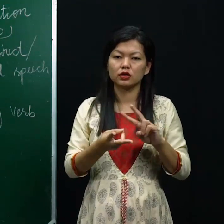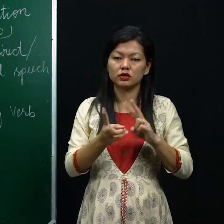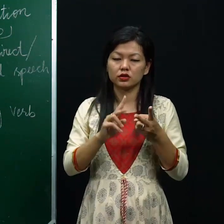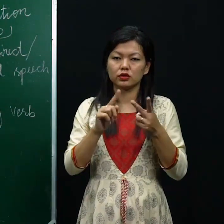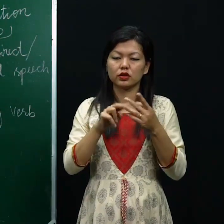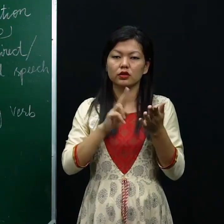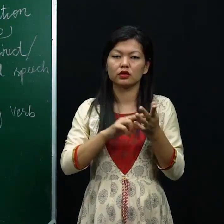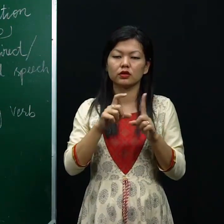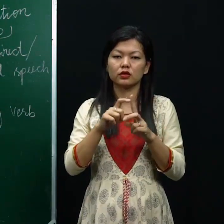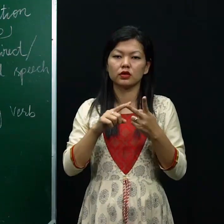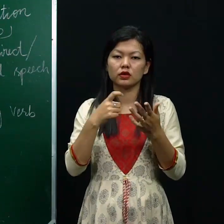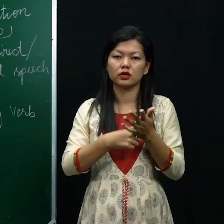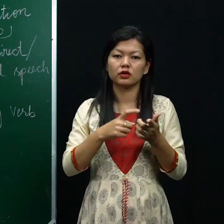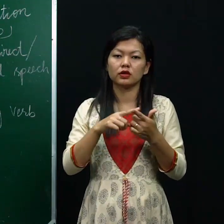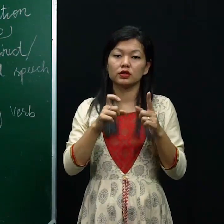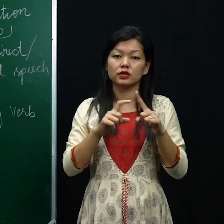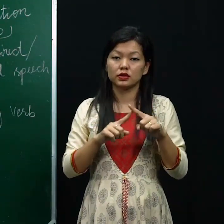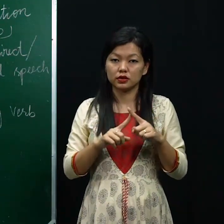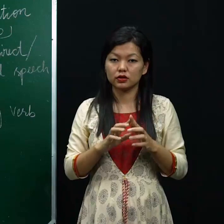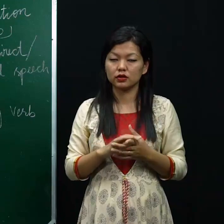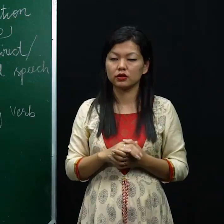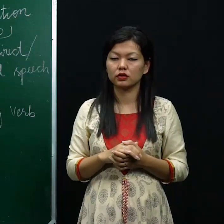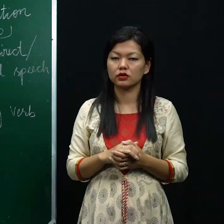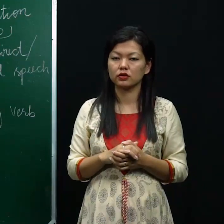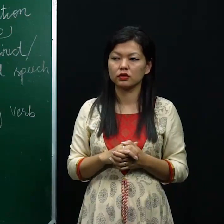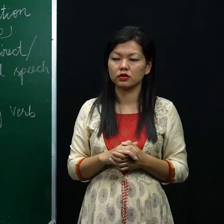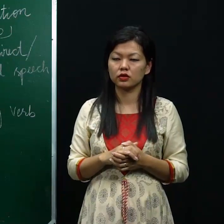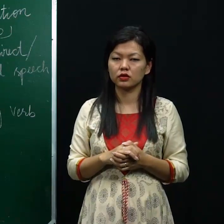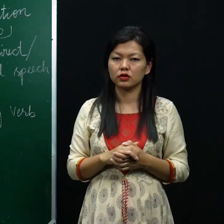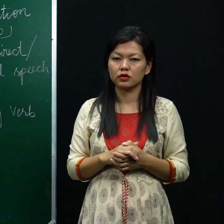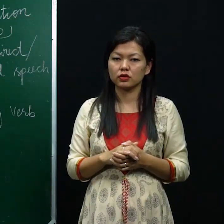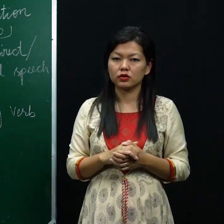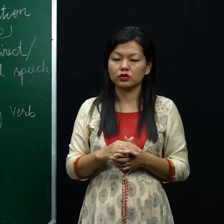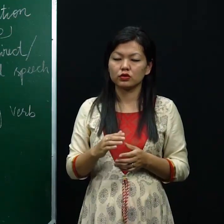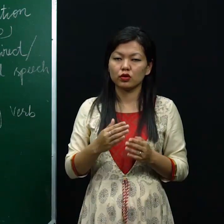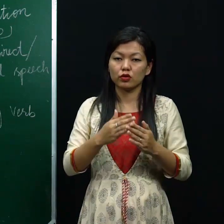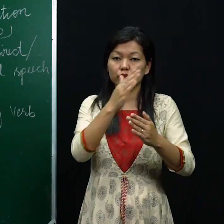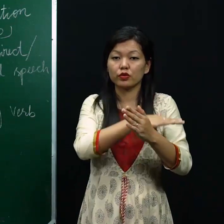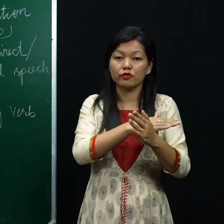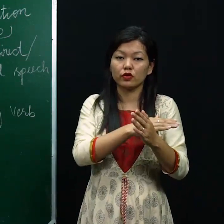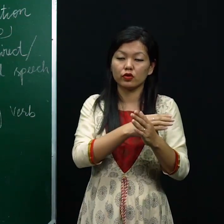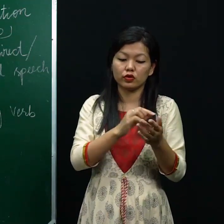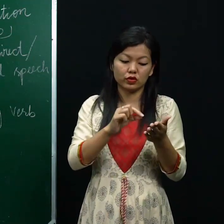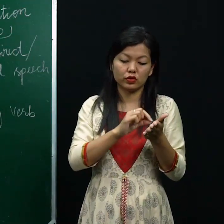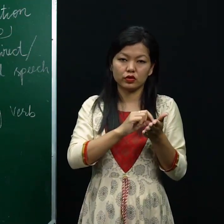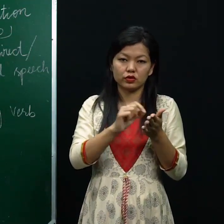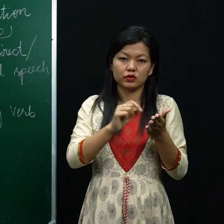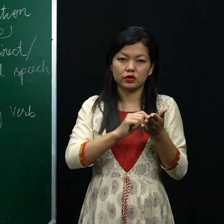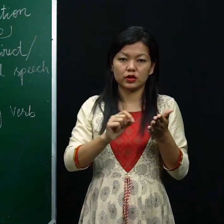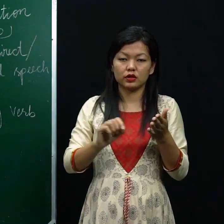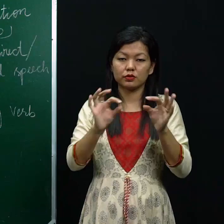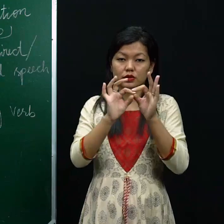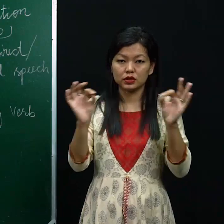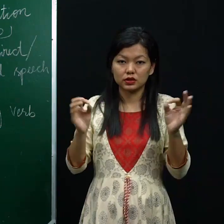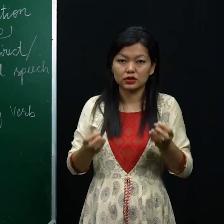word let, L-E-T, let. I repeat, when your sentence starts with a verb, remember to use the word let. If